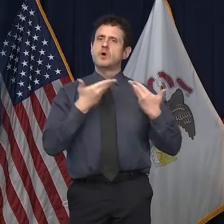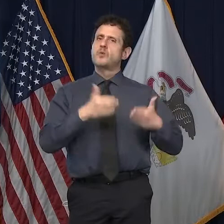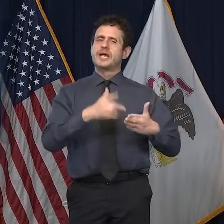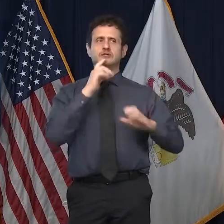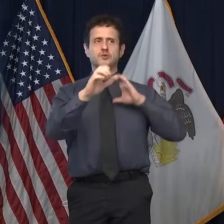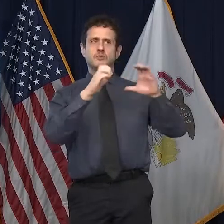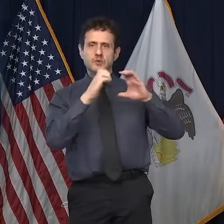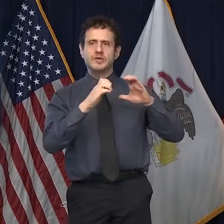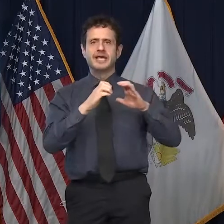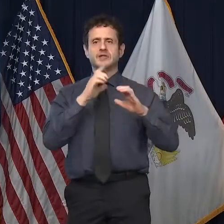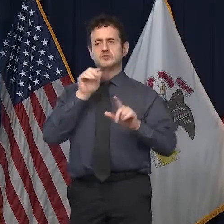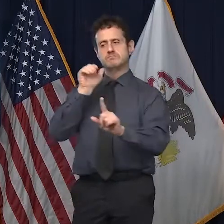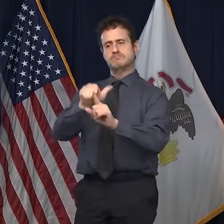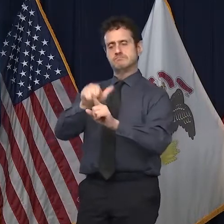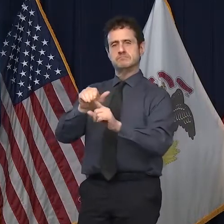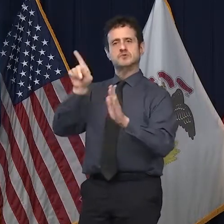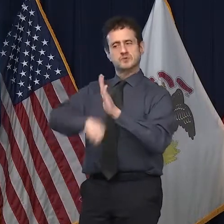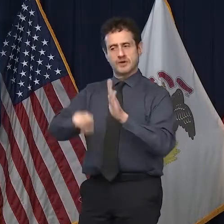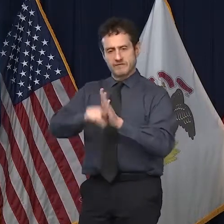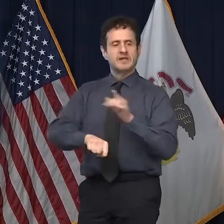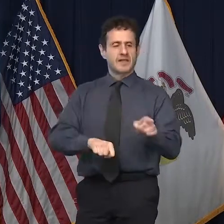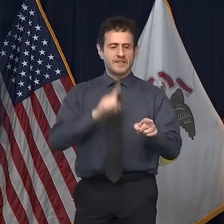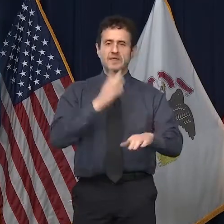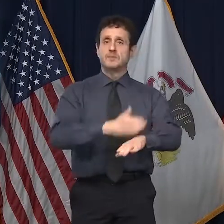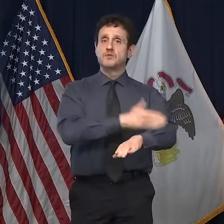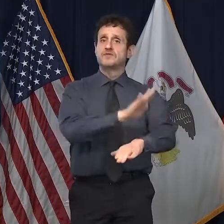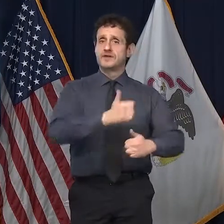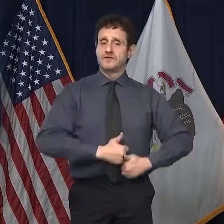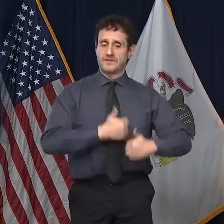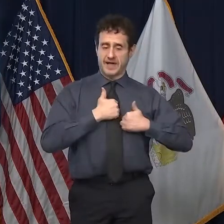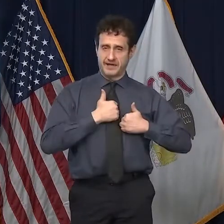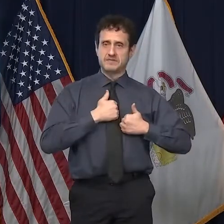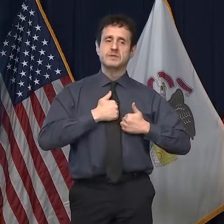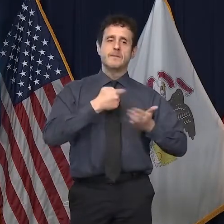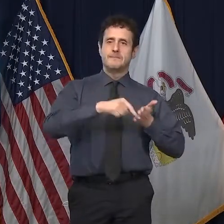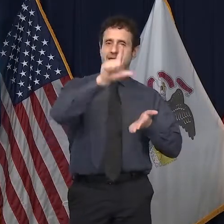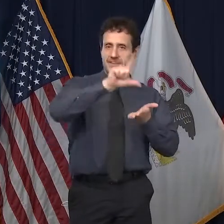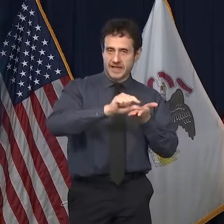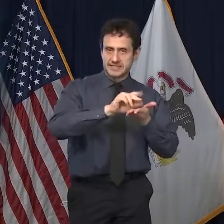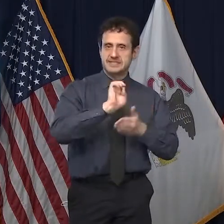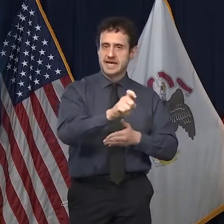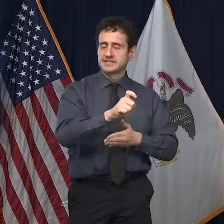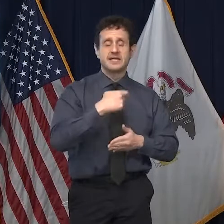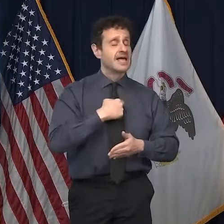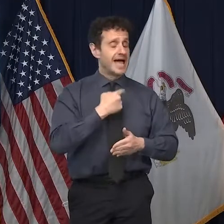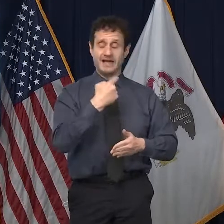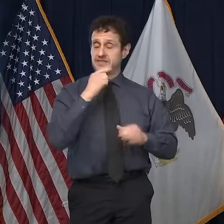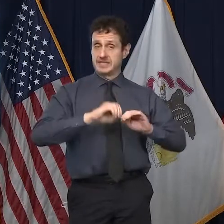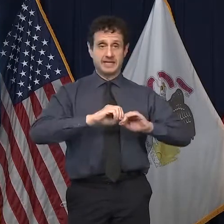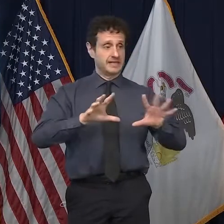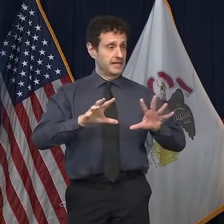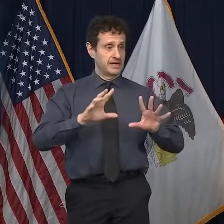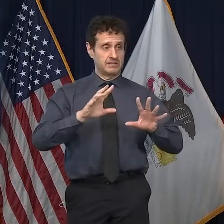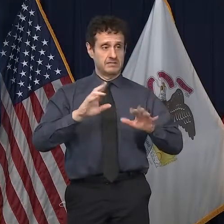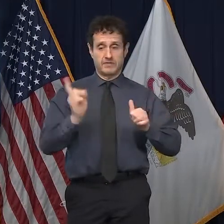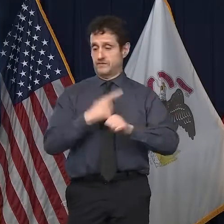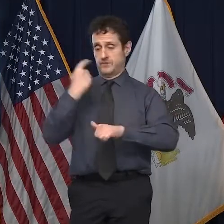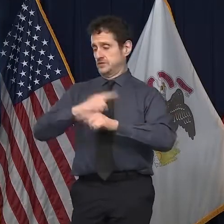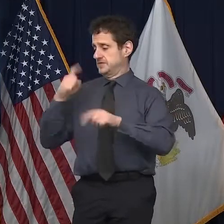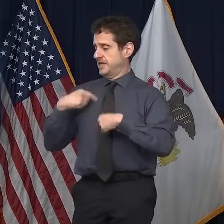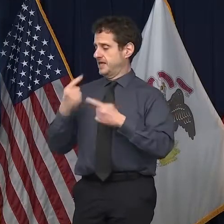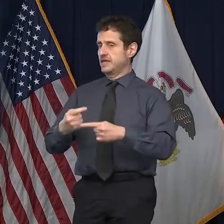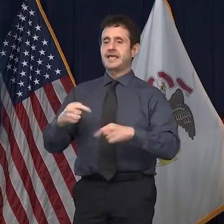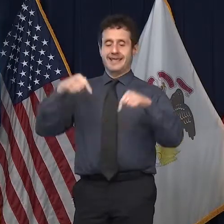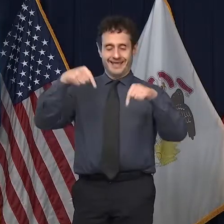and that they're better off. And that's what the fair tax is about. I also have made it clear from day one that we have a structural